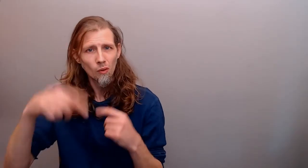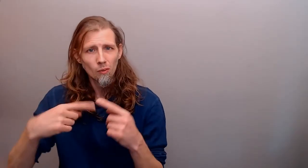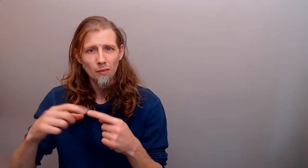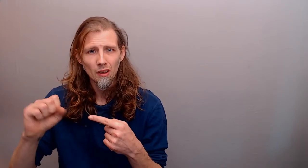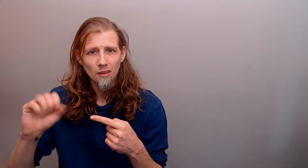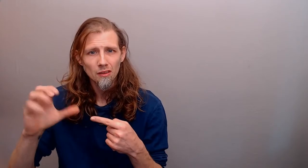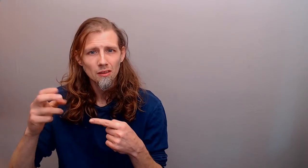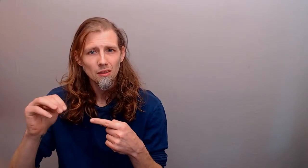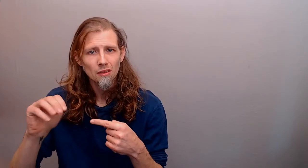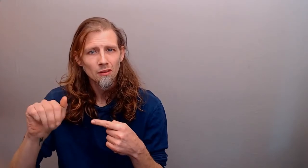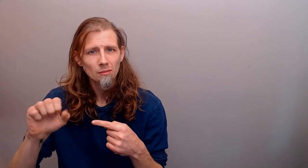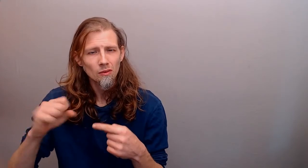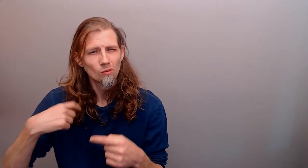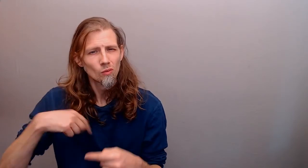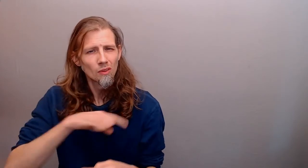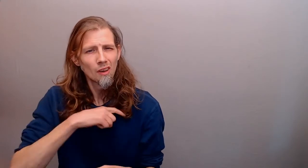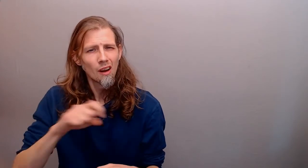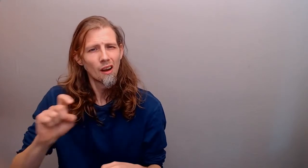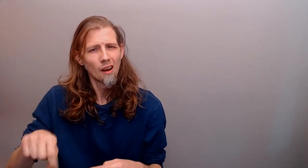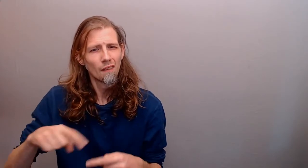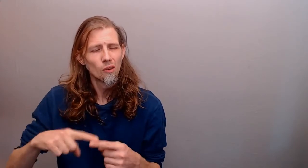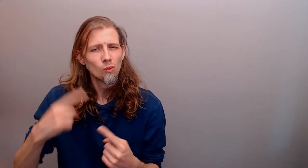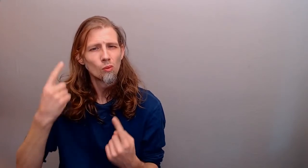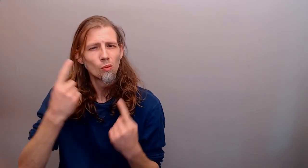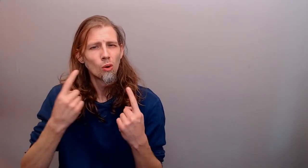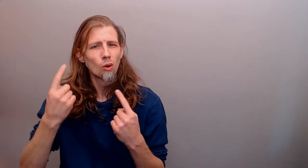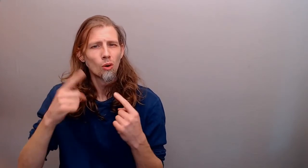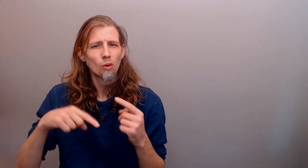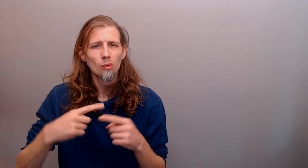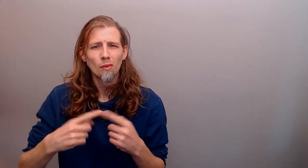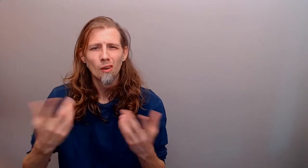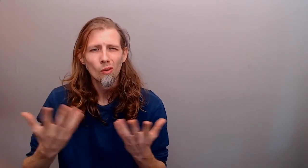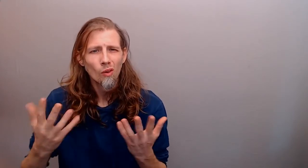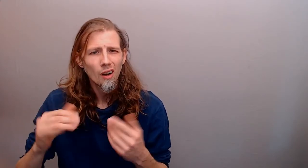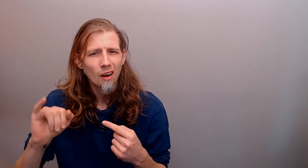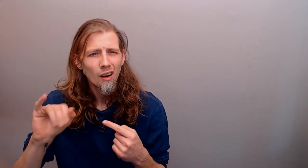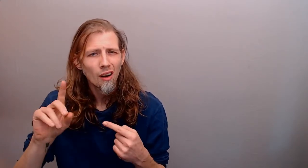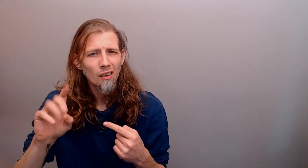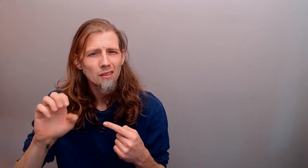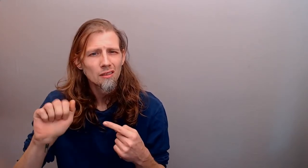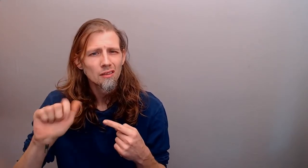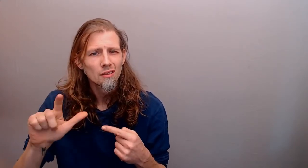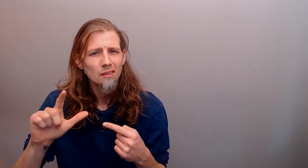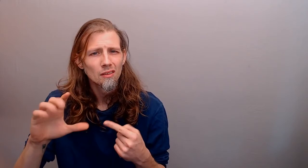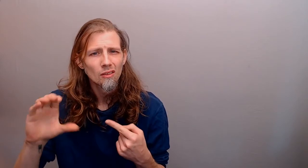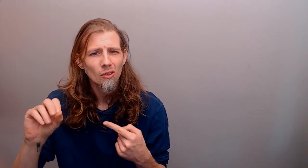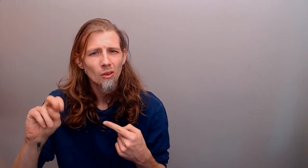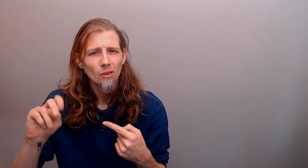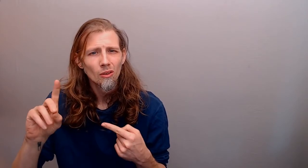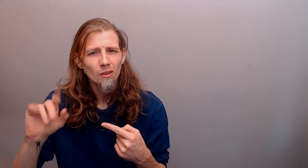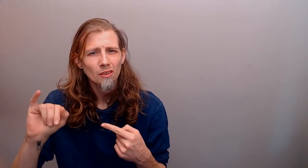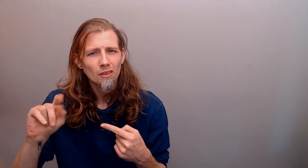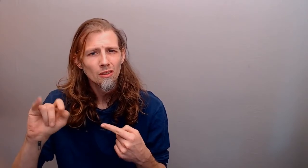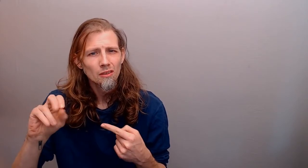Now that we understand more about schemas, we have to consider the ideal